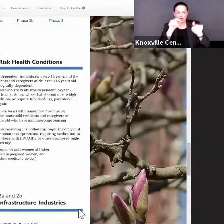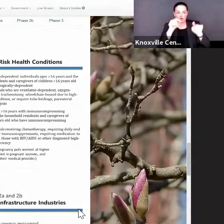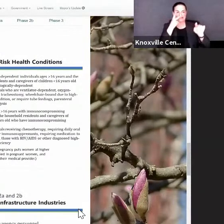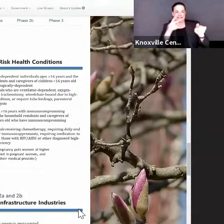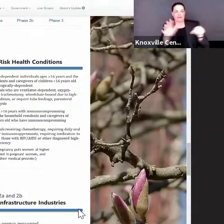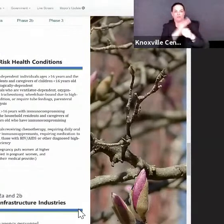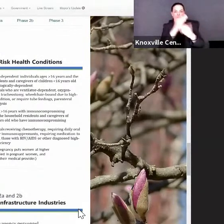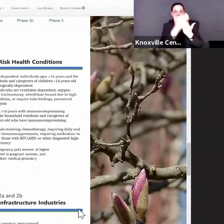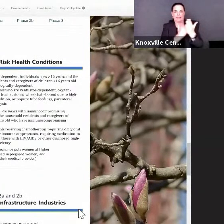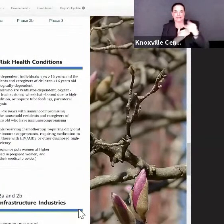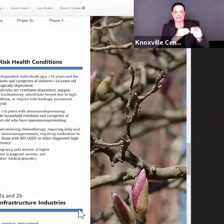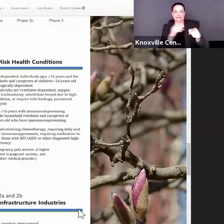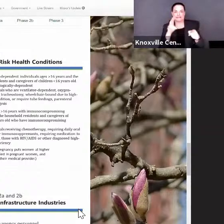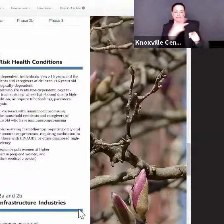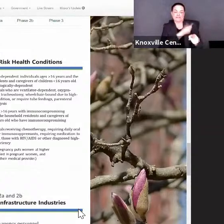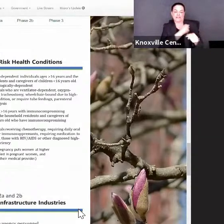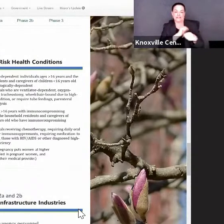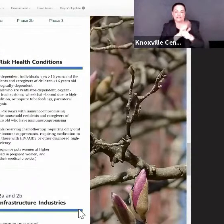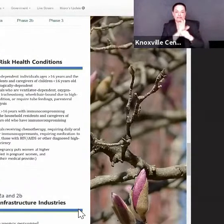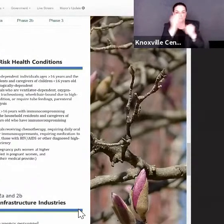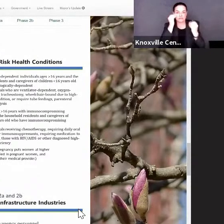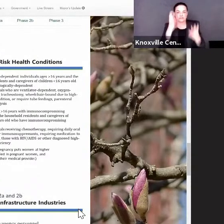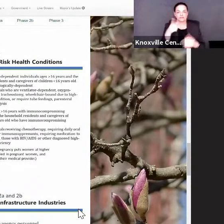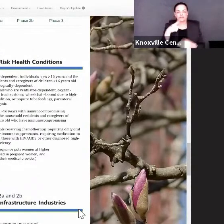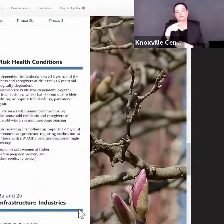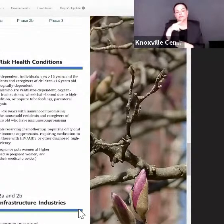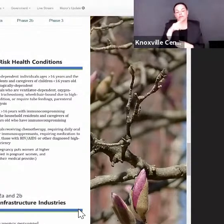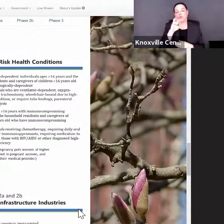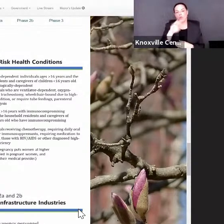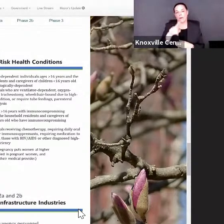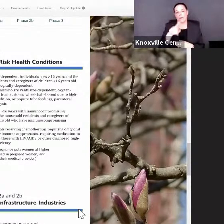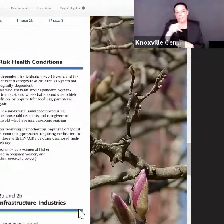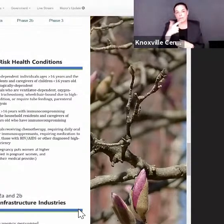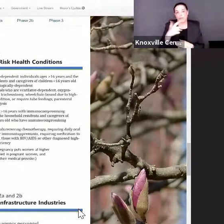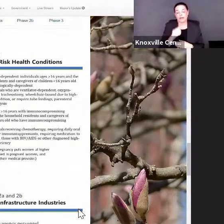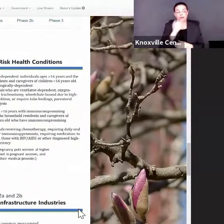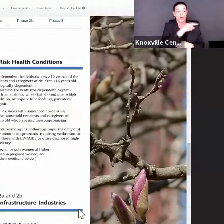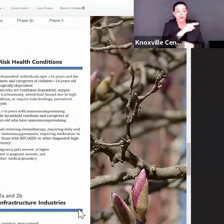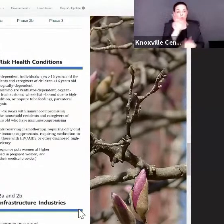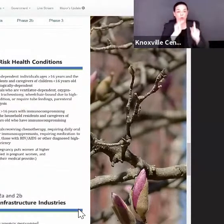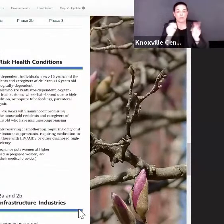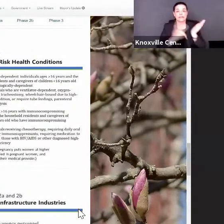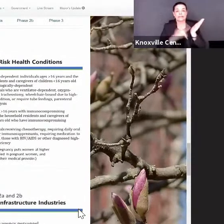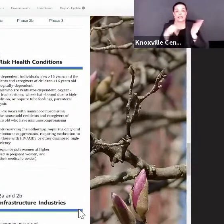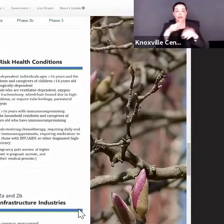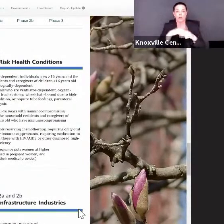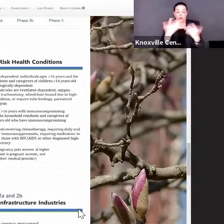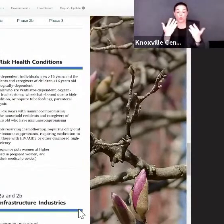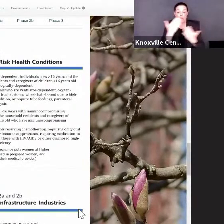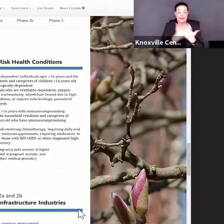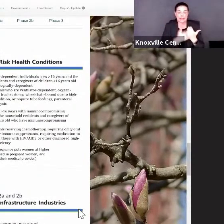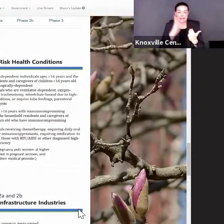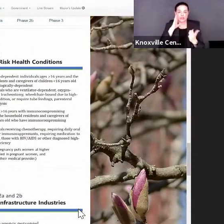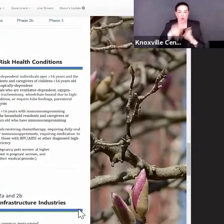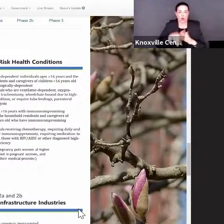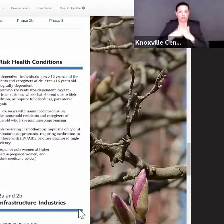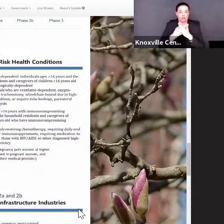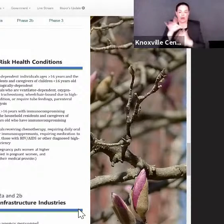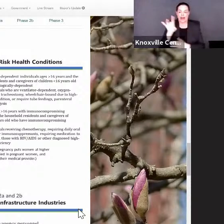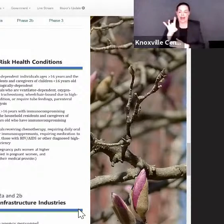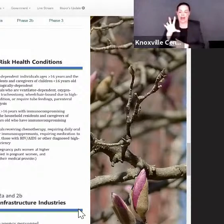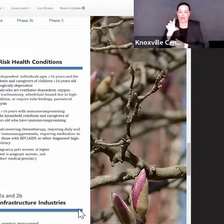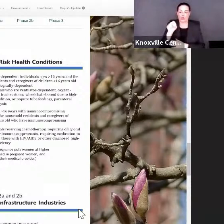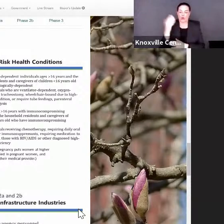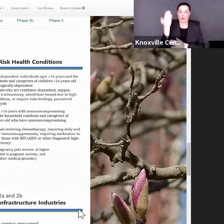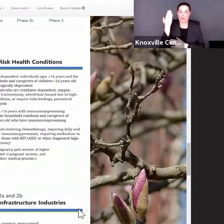list on our vaccine information webpage. These folks will be able to sign up on our wait list by 8:30 a.m. on Monday